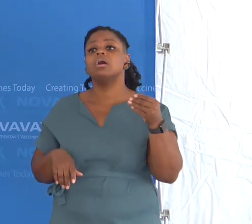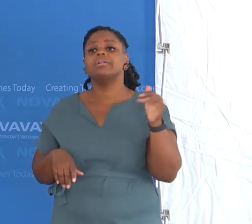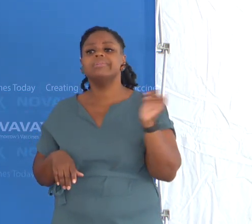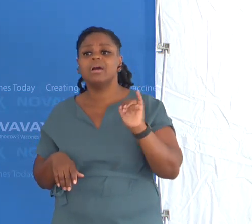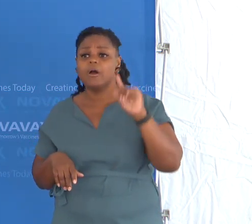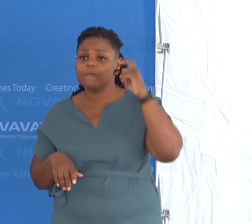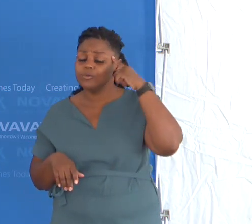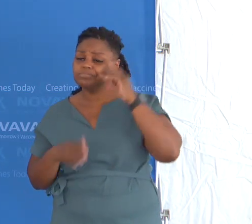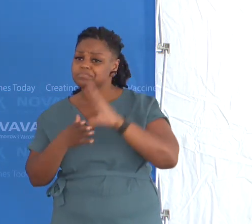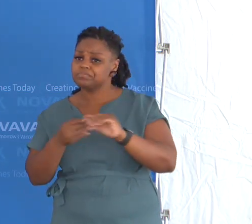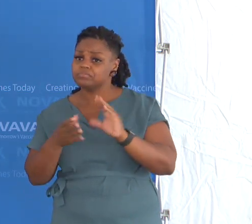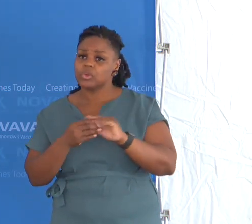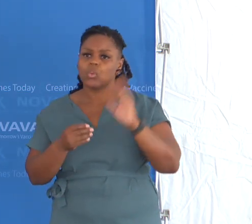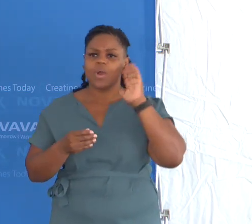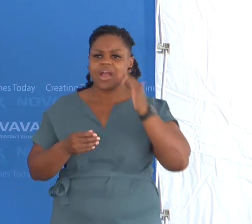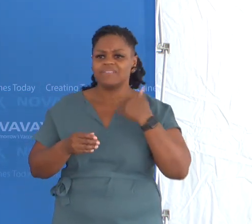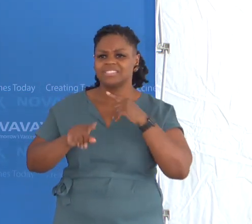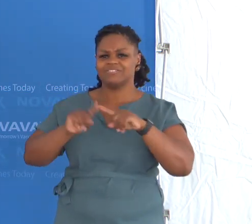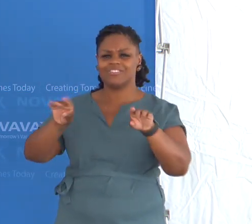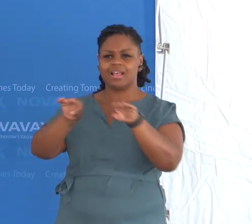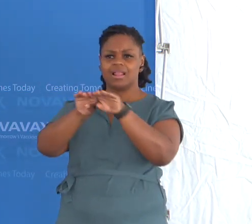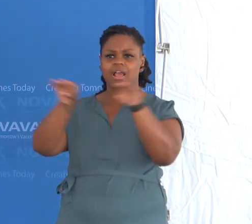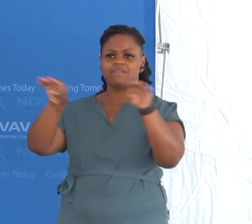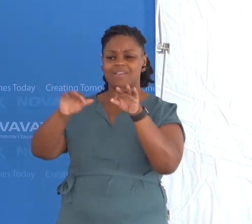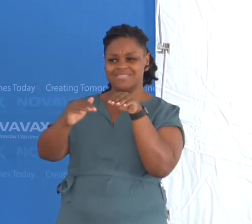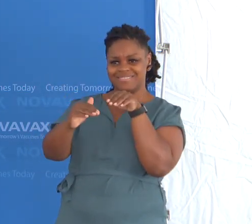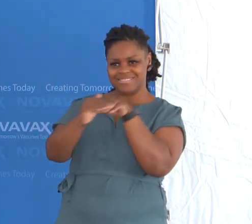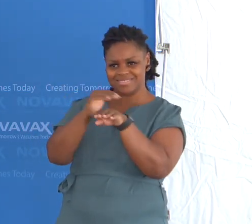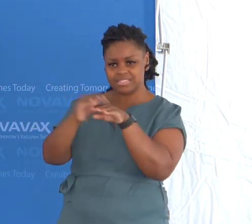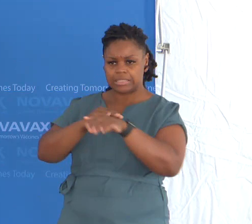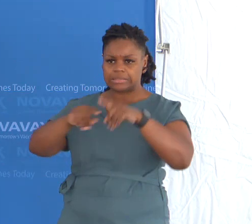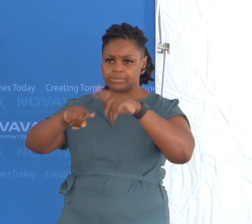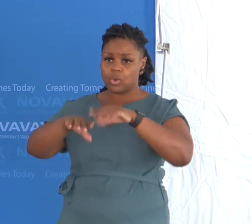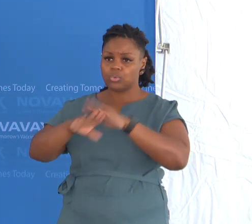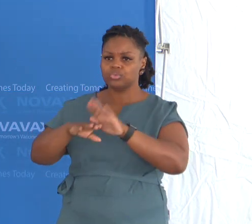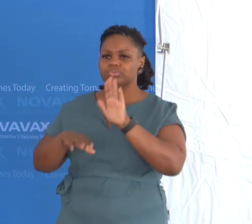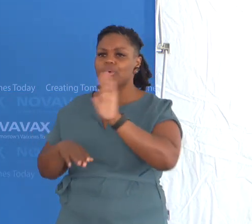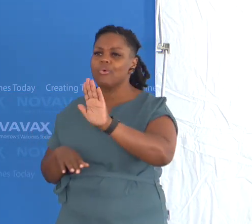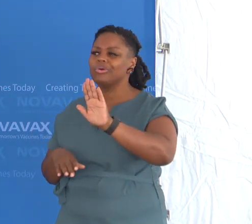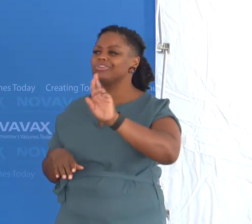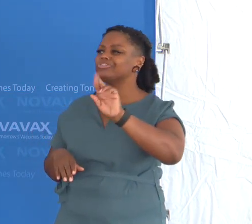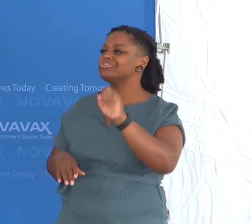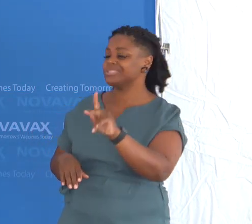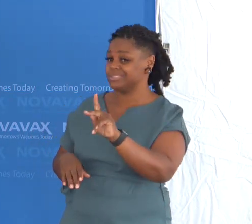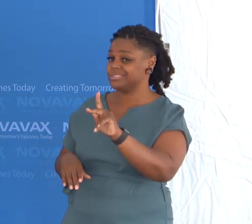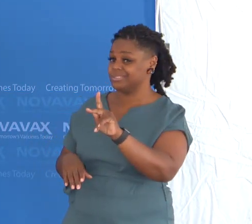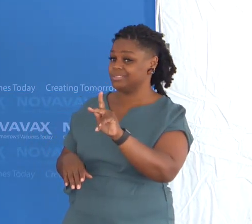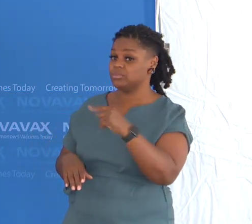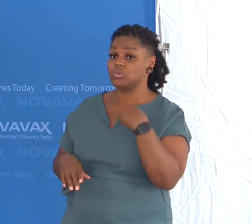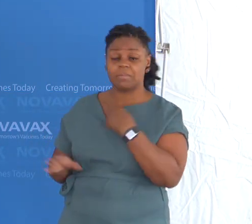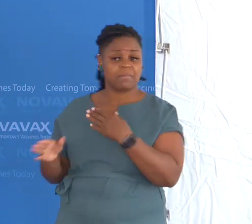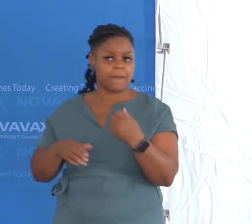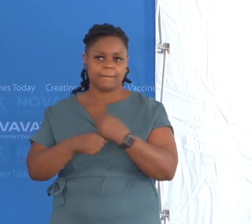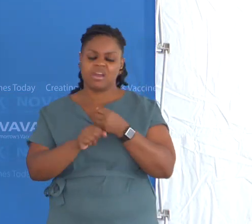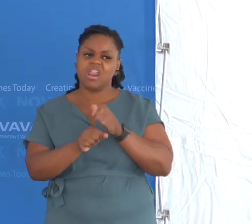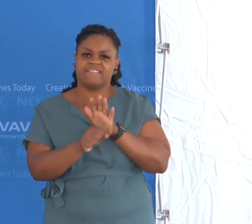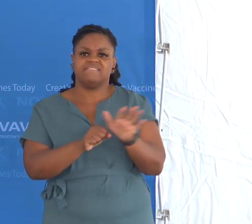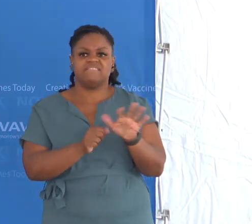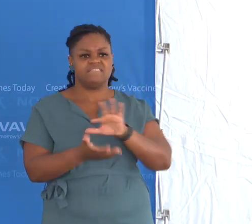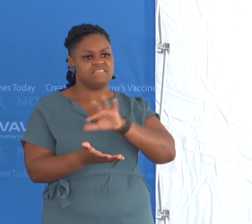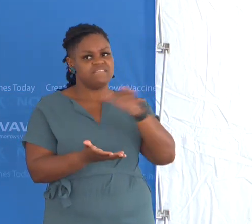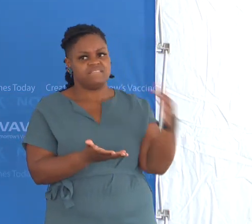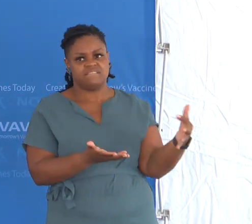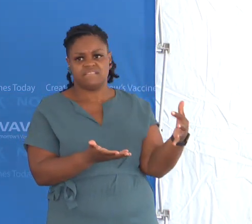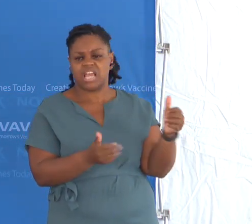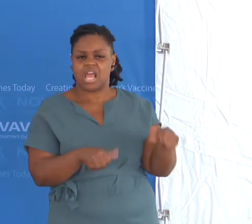levels of vaccine access depending upon your risk, but we plan on making enough vaccine that it can get distributed globally